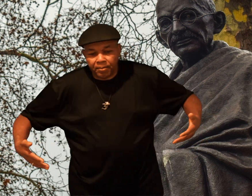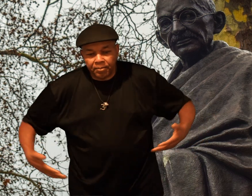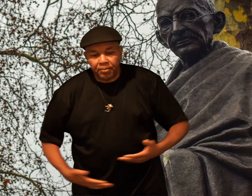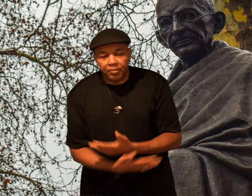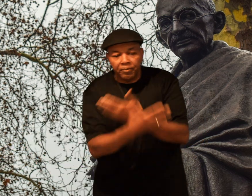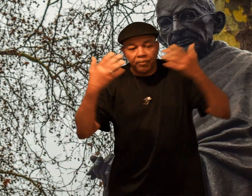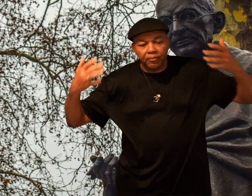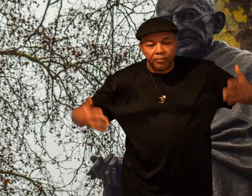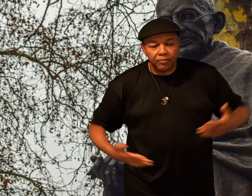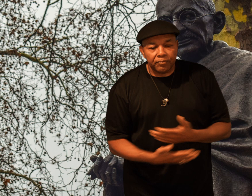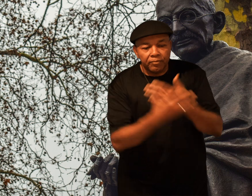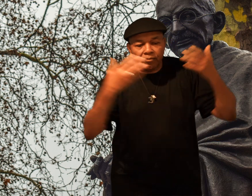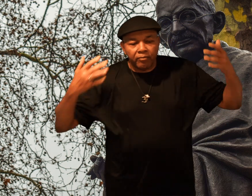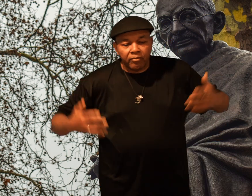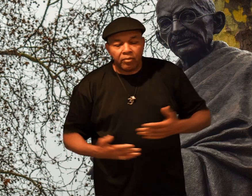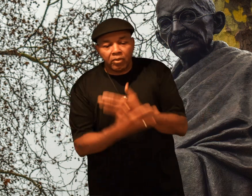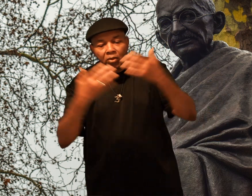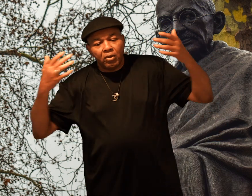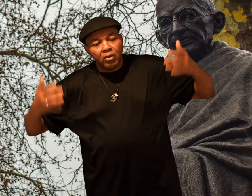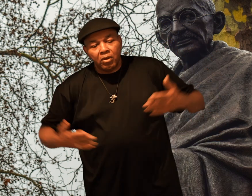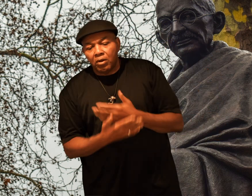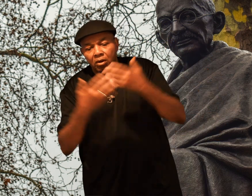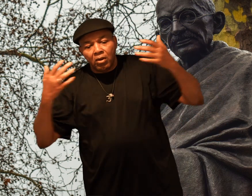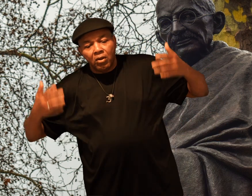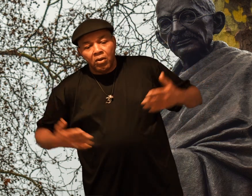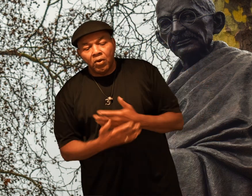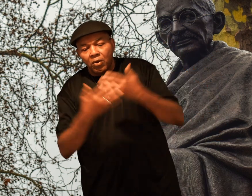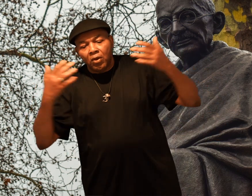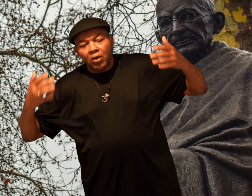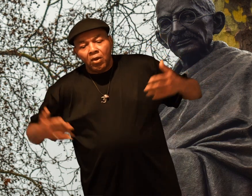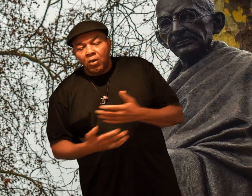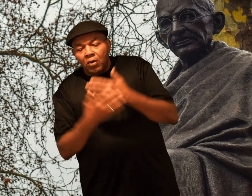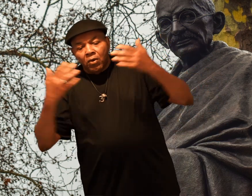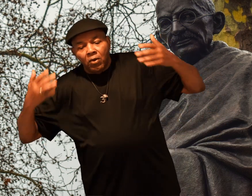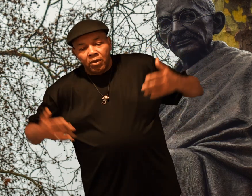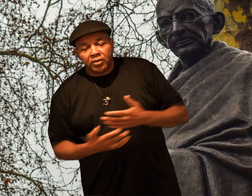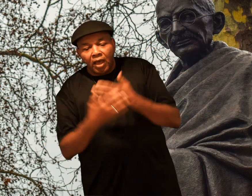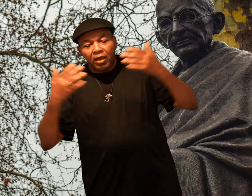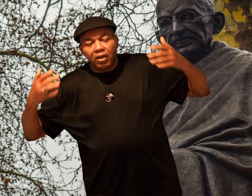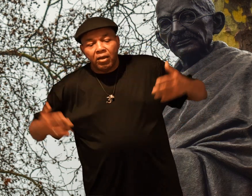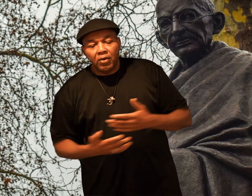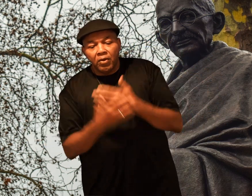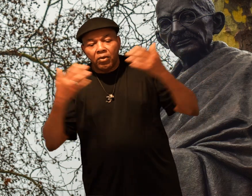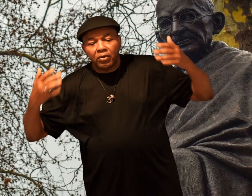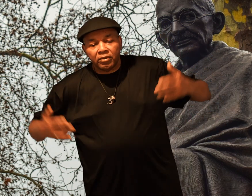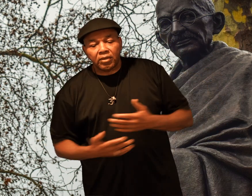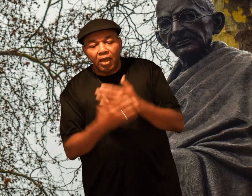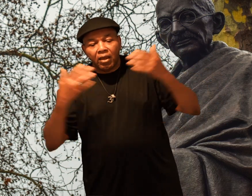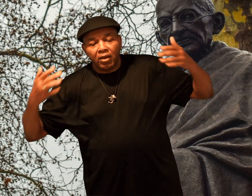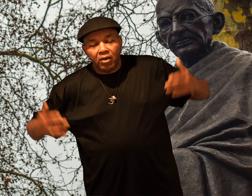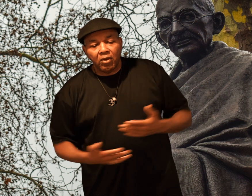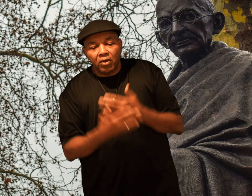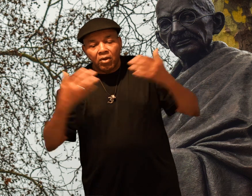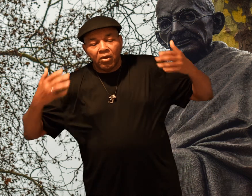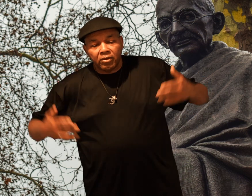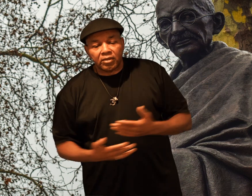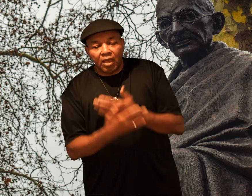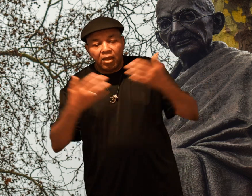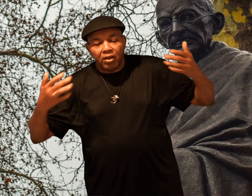plain that violence never pains. Injustice never stays. It's bound to fade